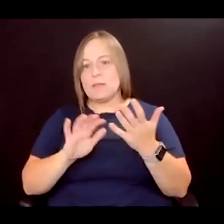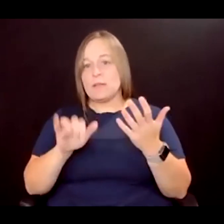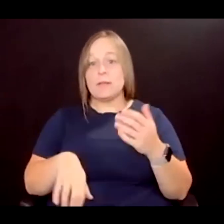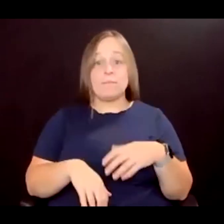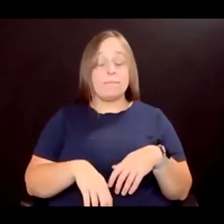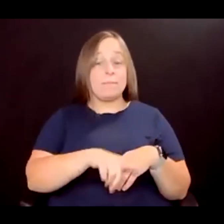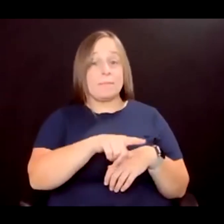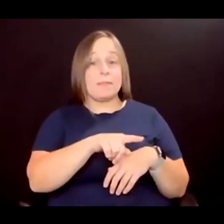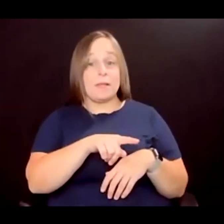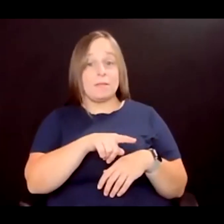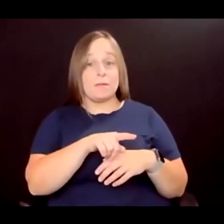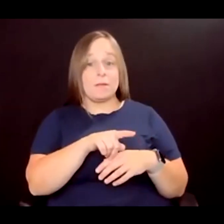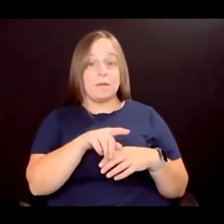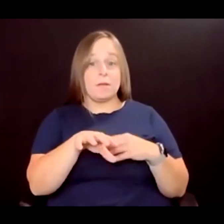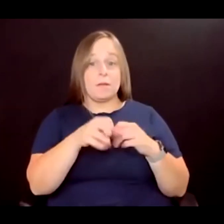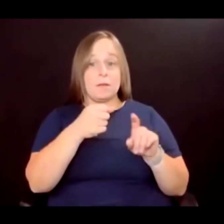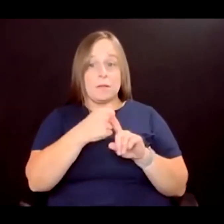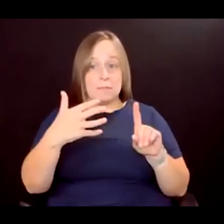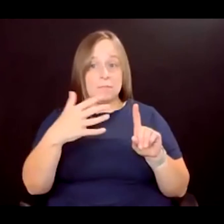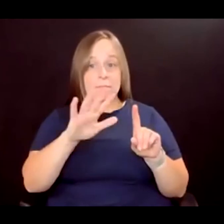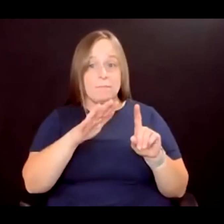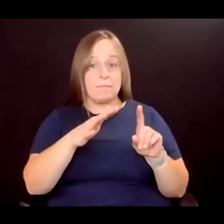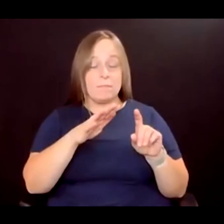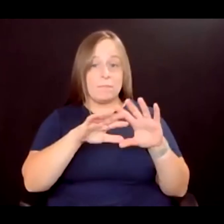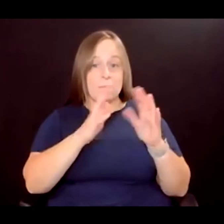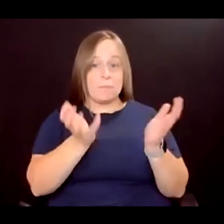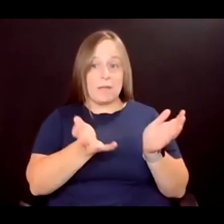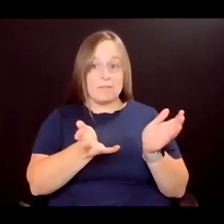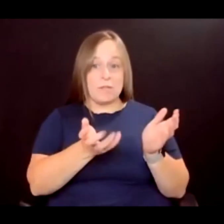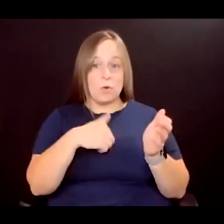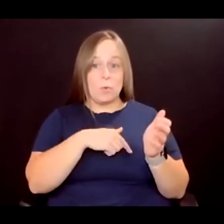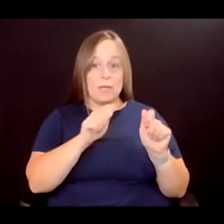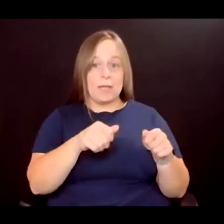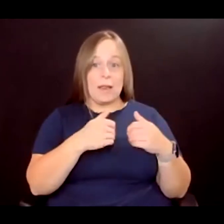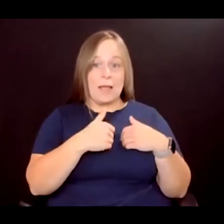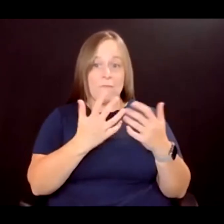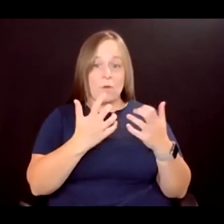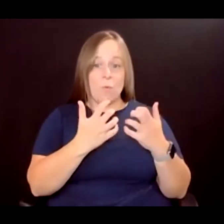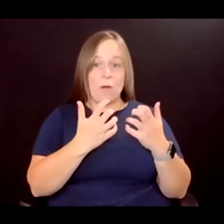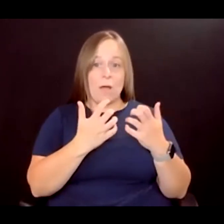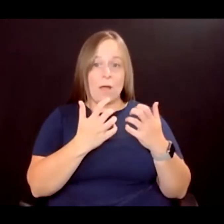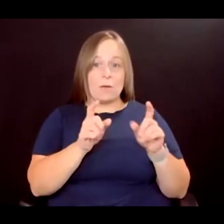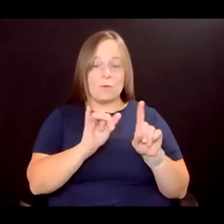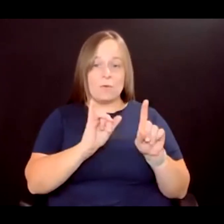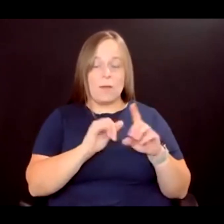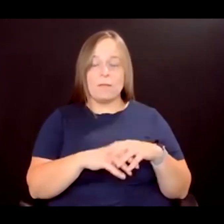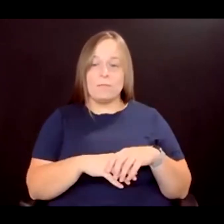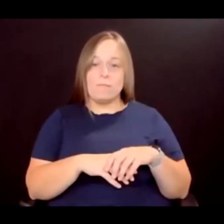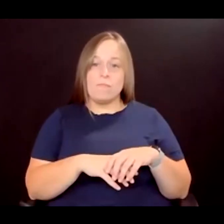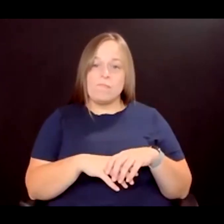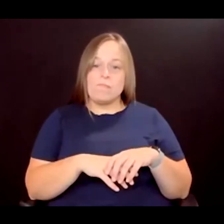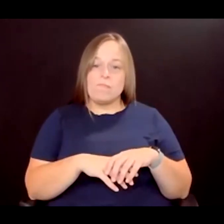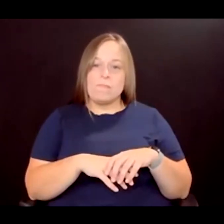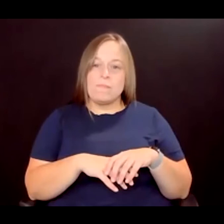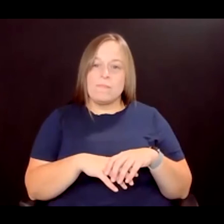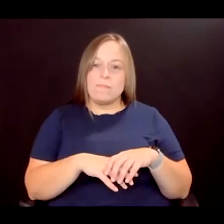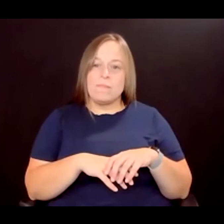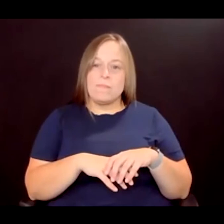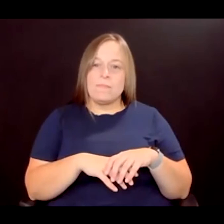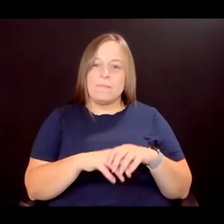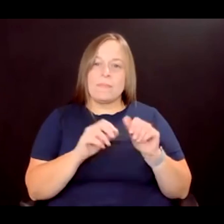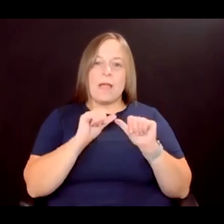there is discrimination, first of all, that is covered under the law. And that is a problem. And I do uphold the law, and I do affirm the